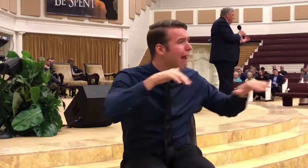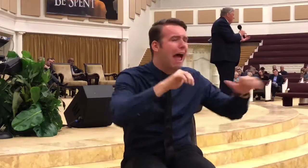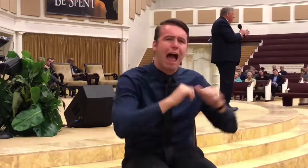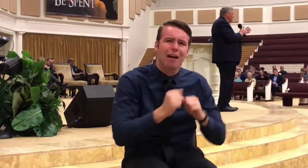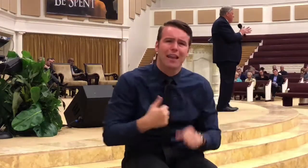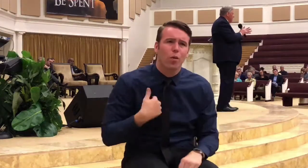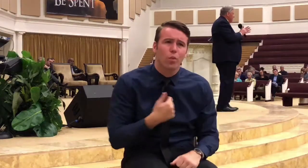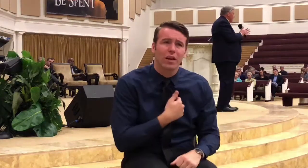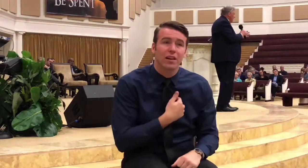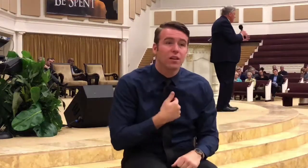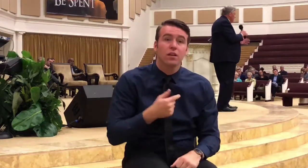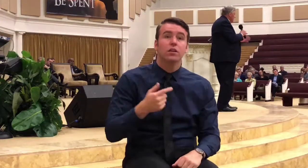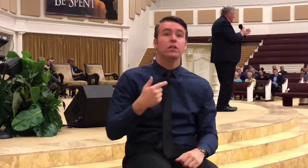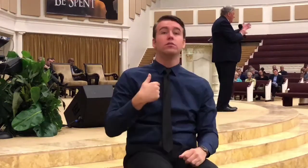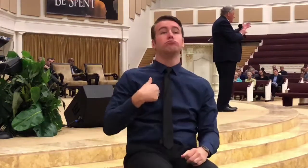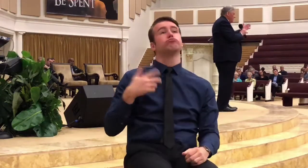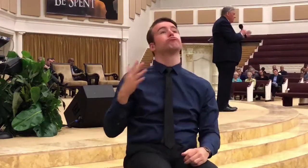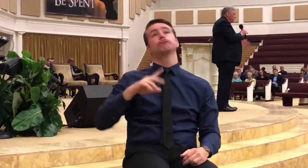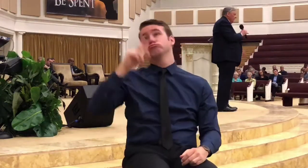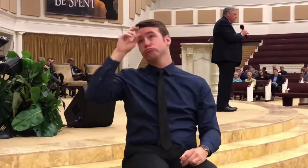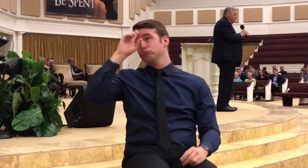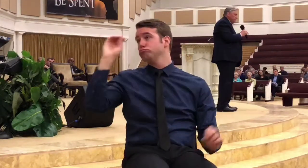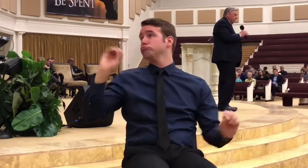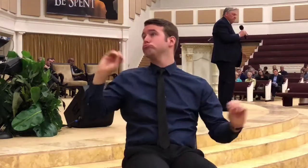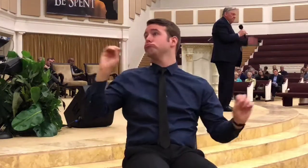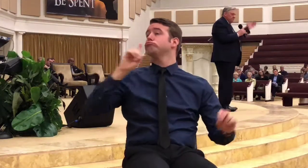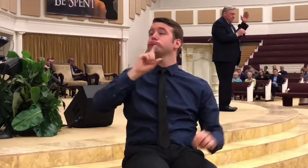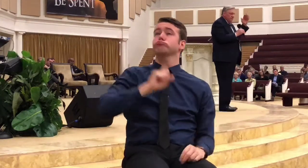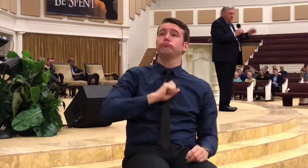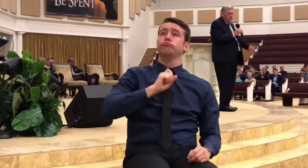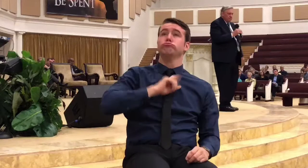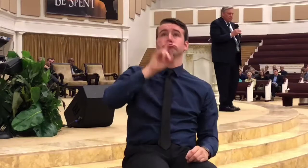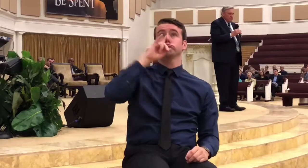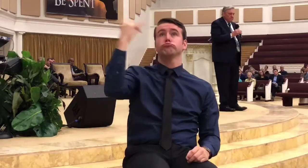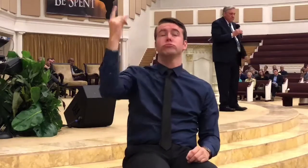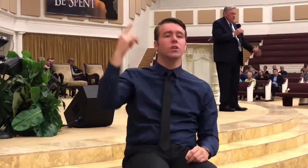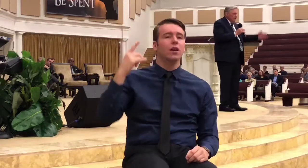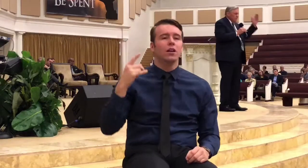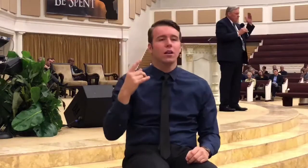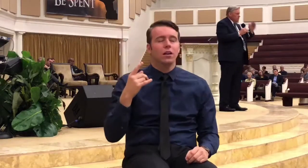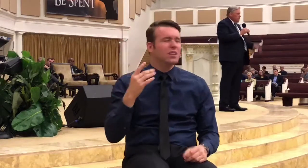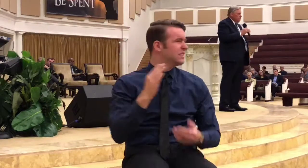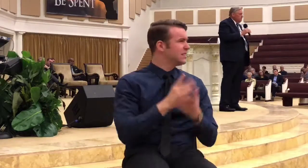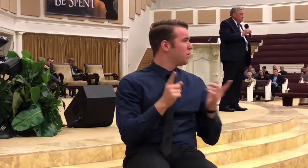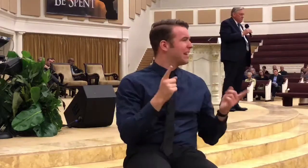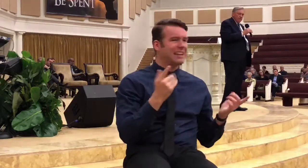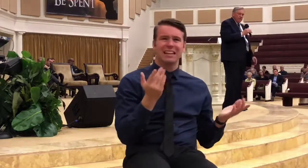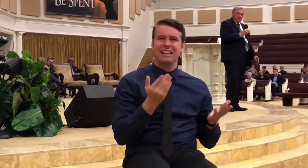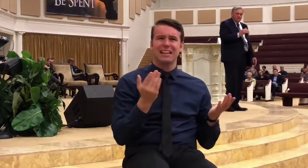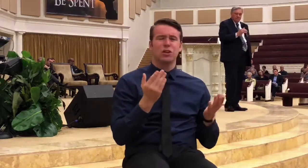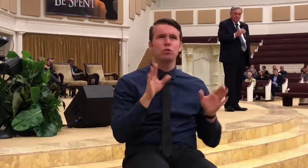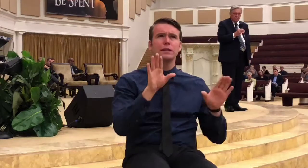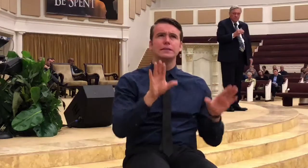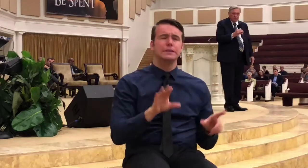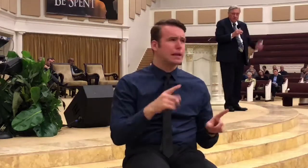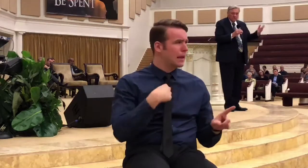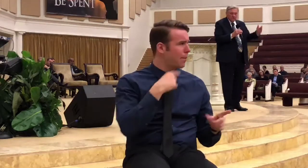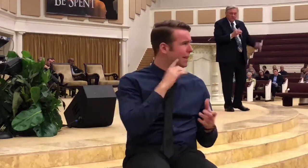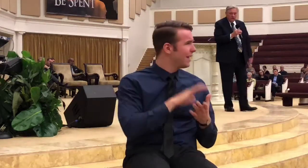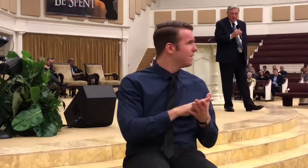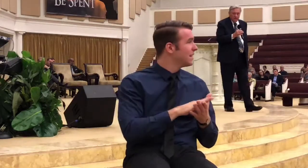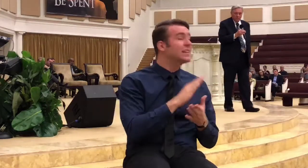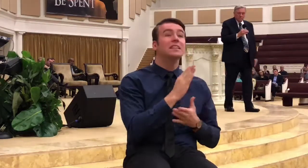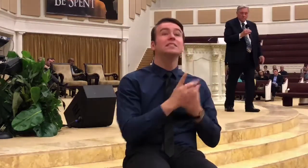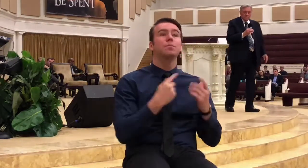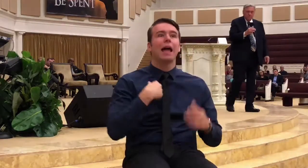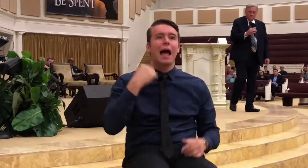I mean, you can't be flipping around. I mean, there was like somebody here Sunday. Okay,